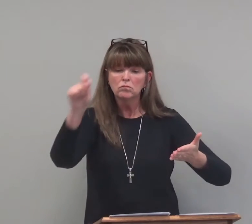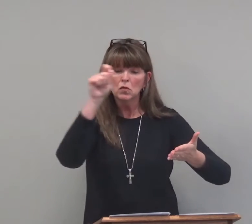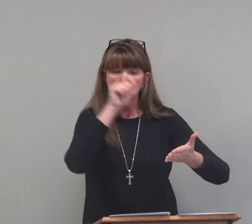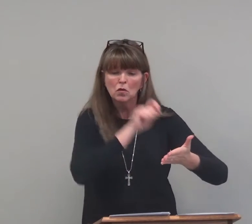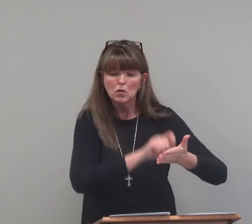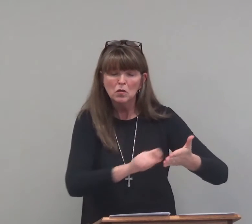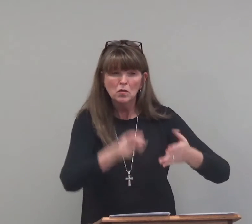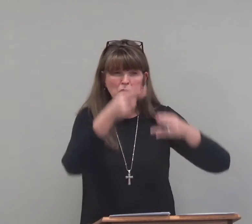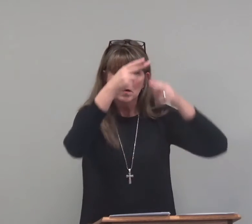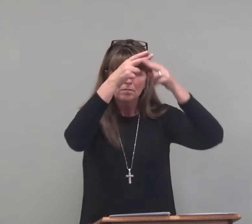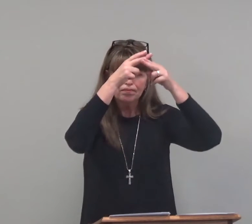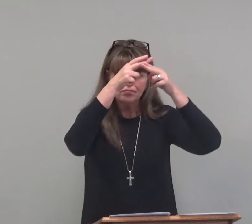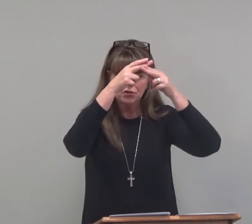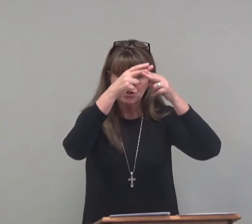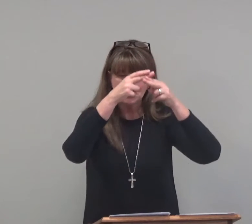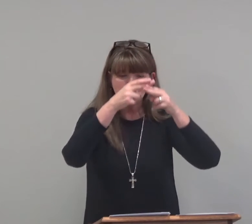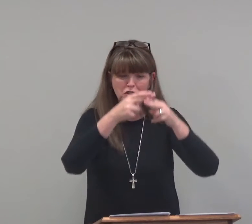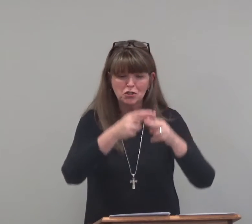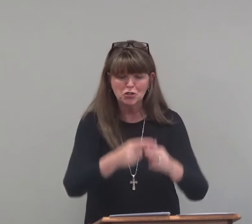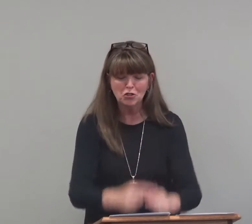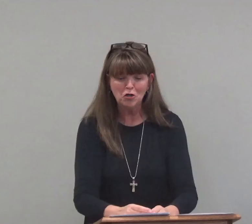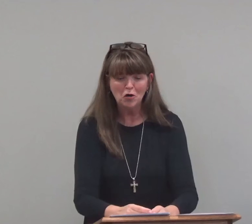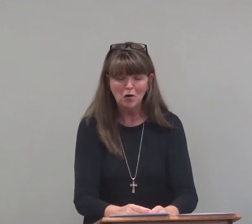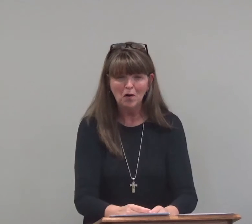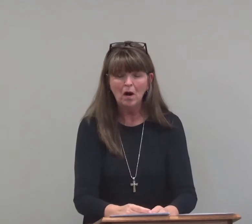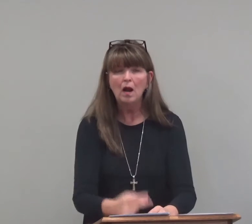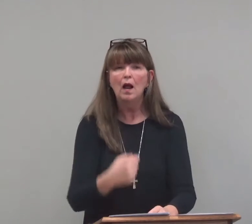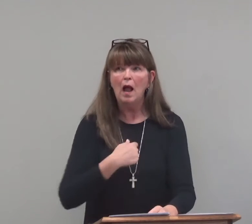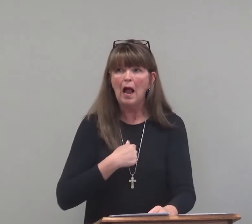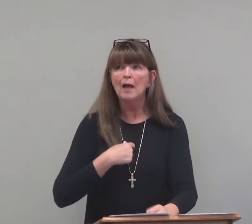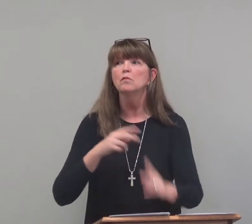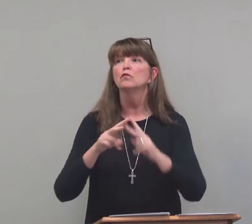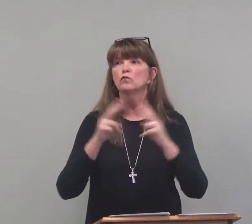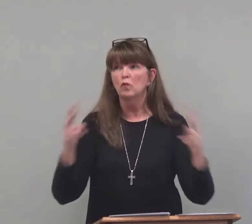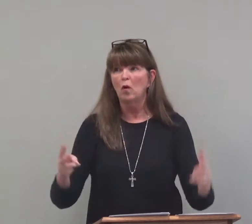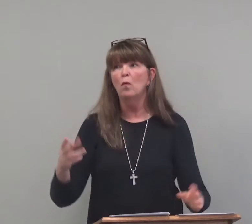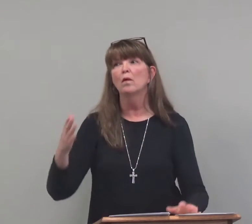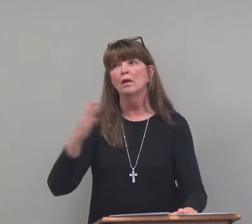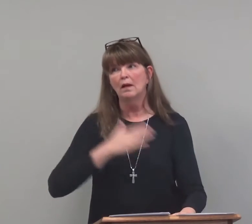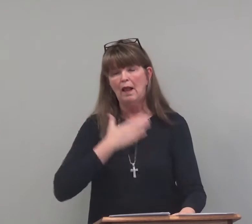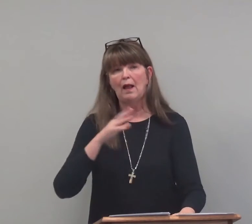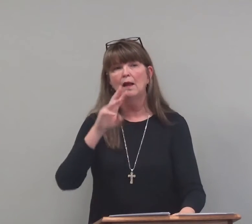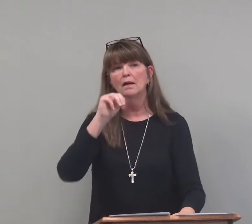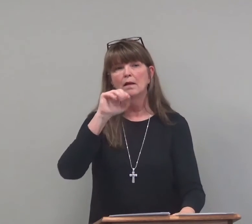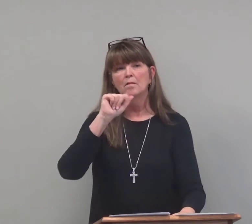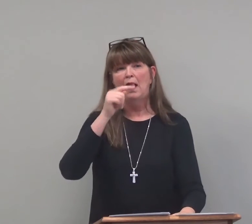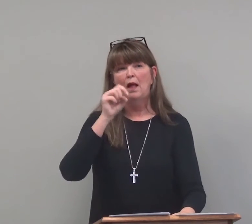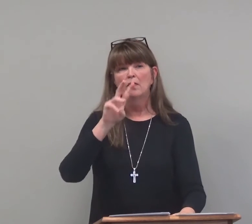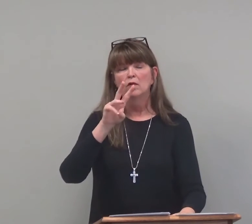confidential. He hid nothing. There were no secrets. He named everybody. And I'm so very